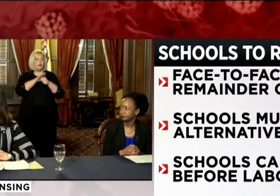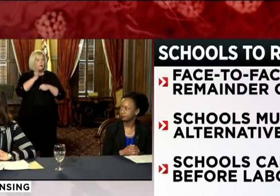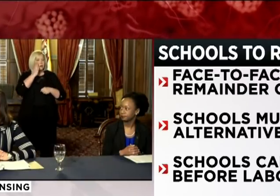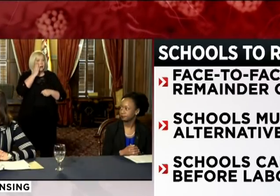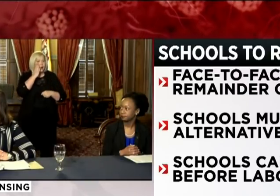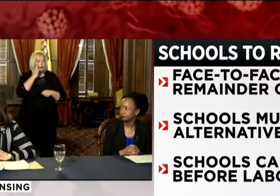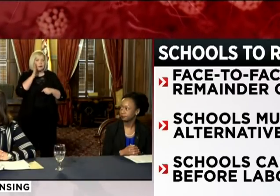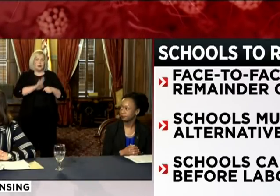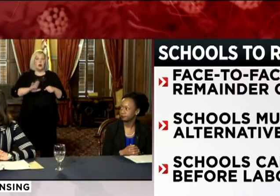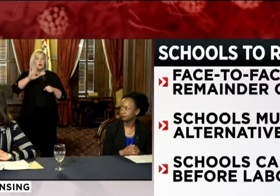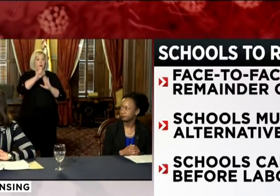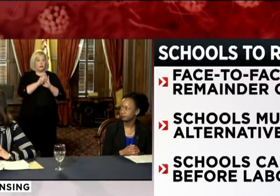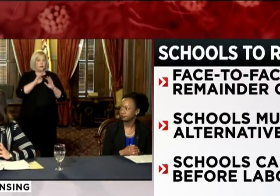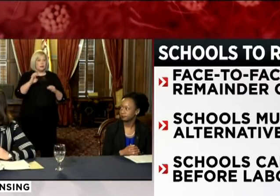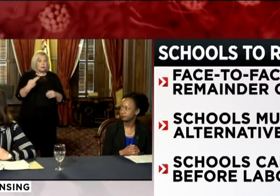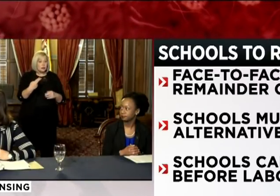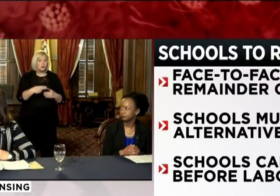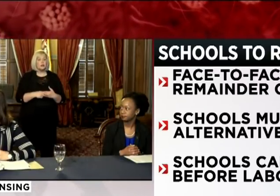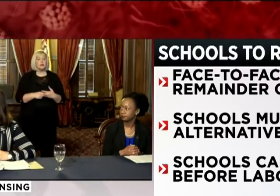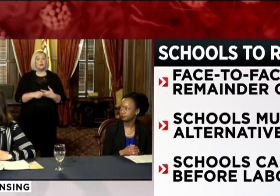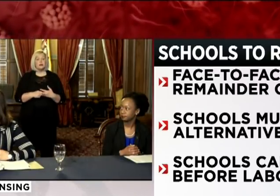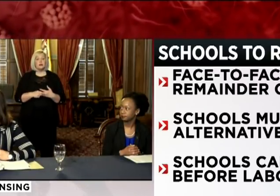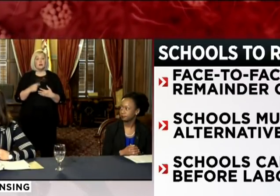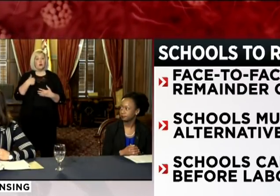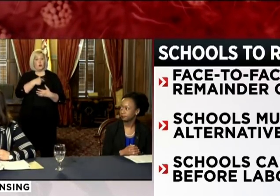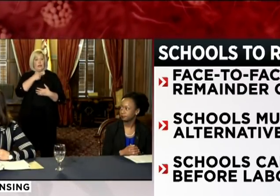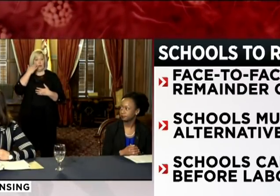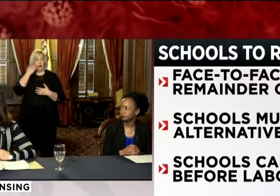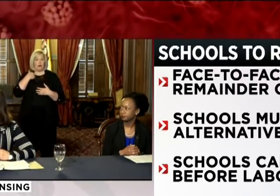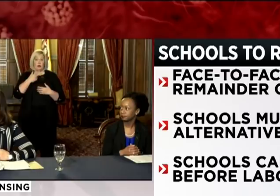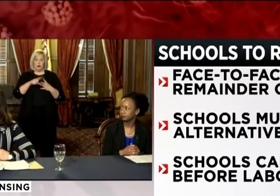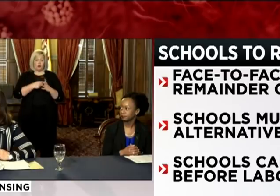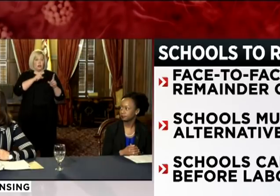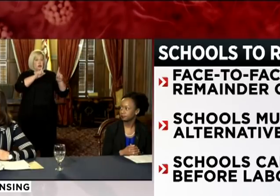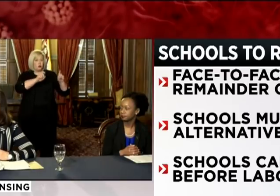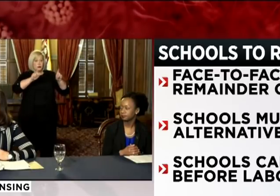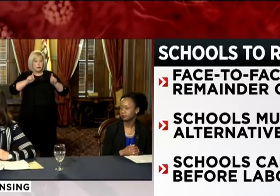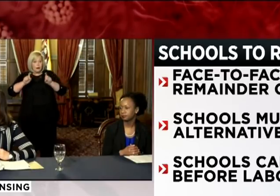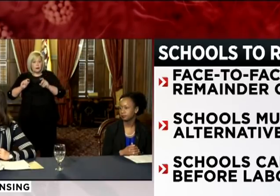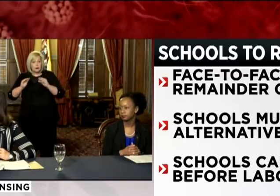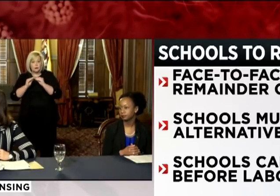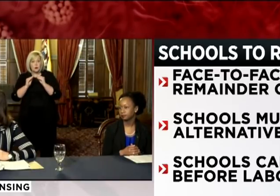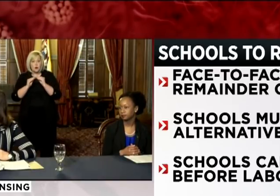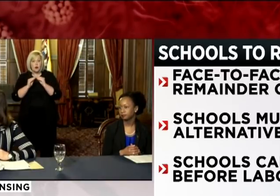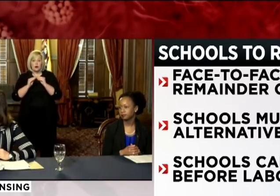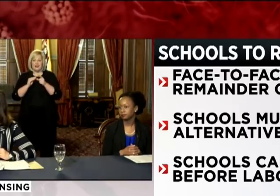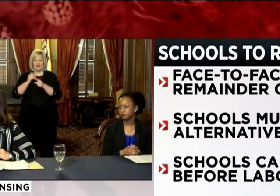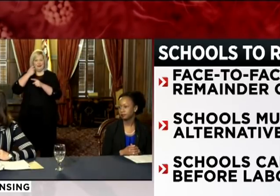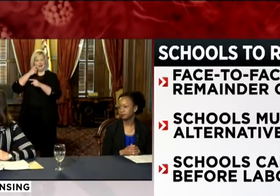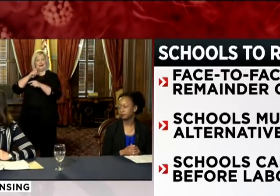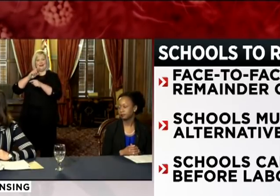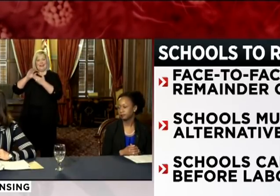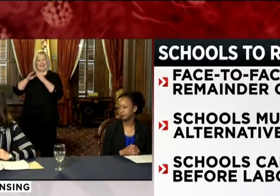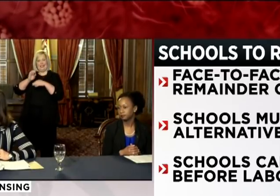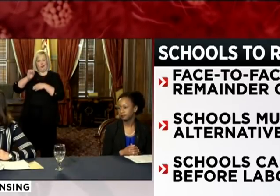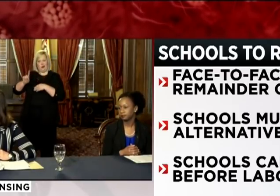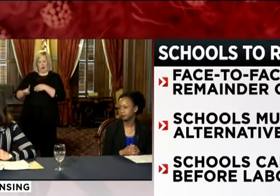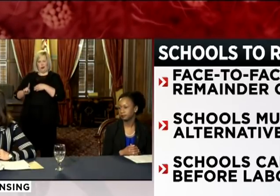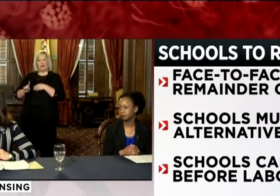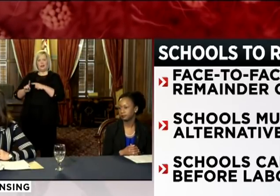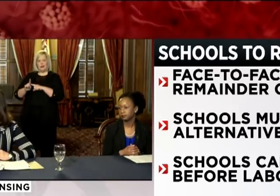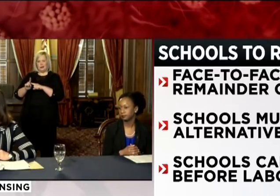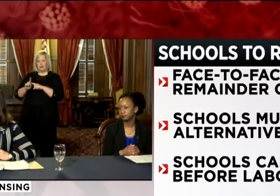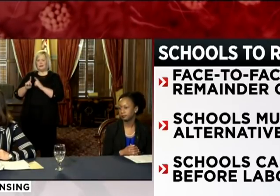state. We know that this great testing that was set up in the city of Detroit has shown